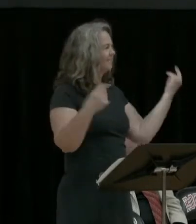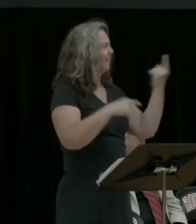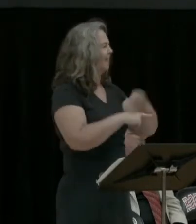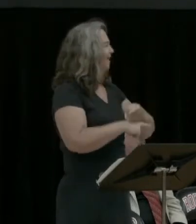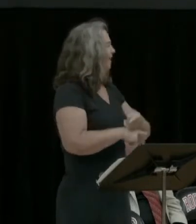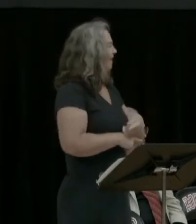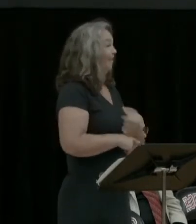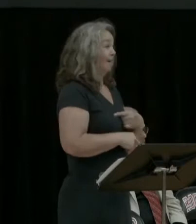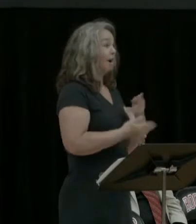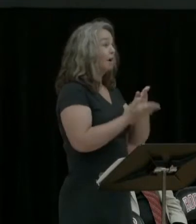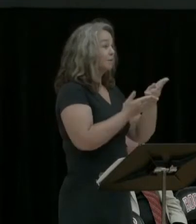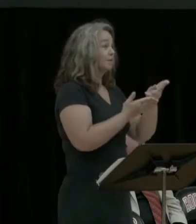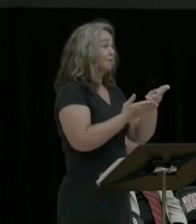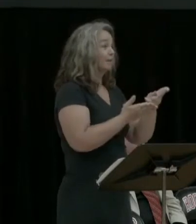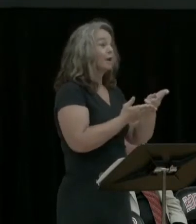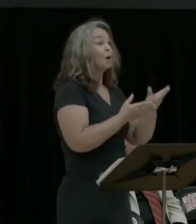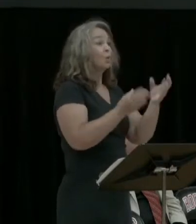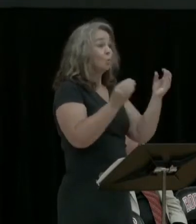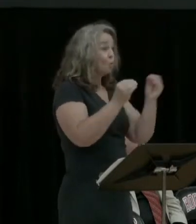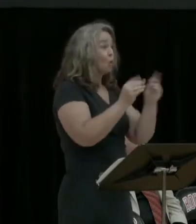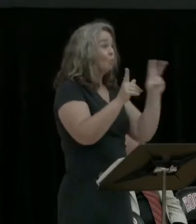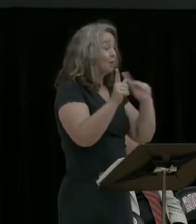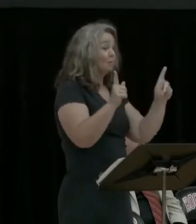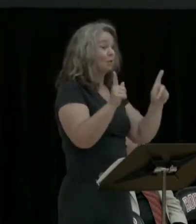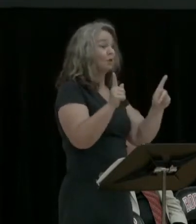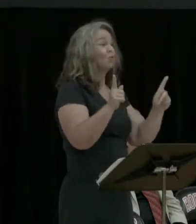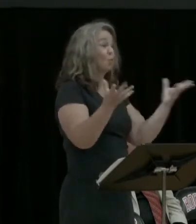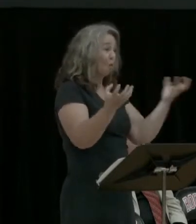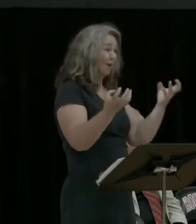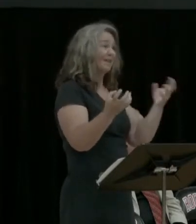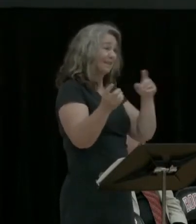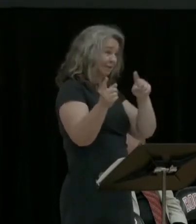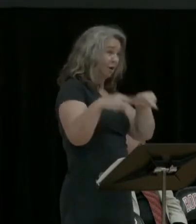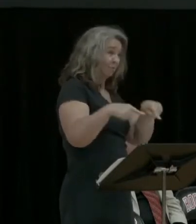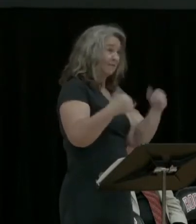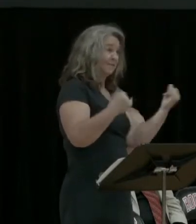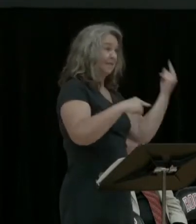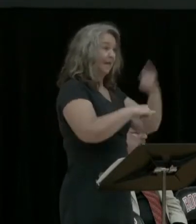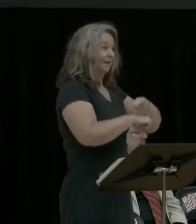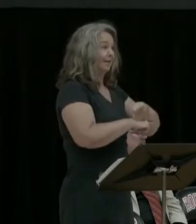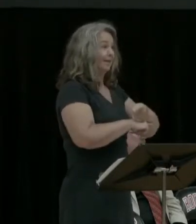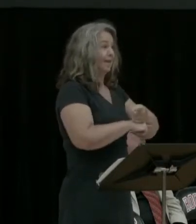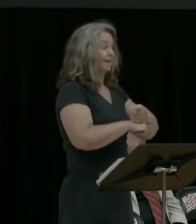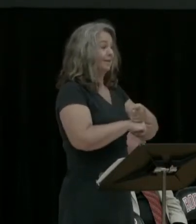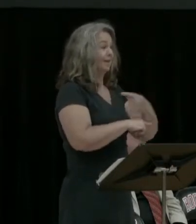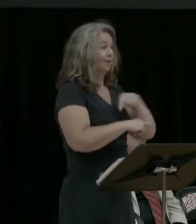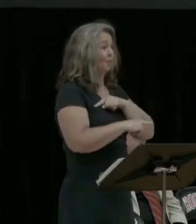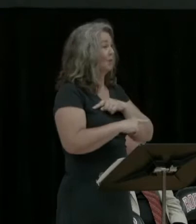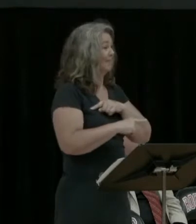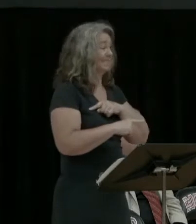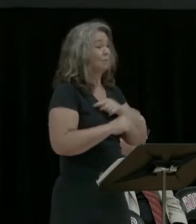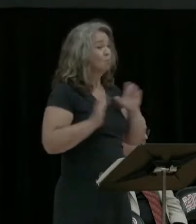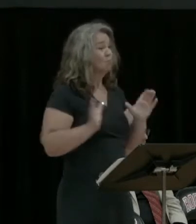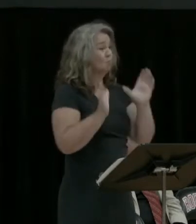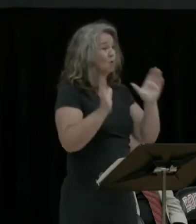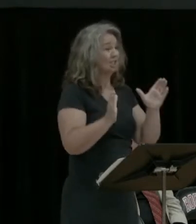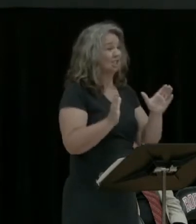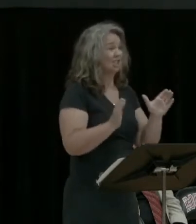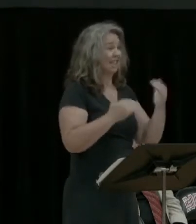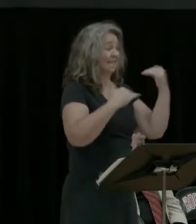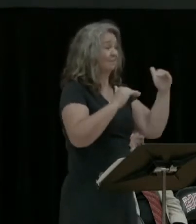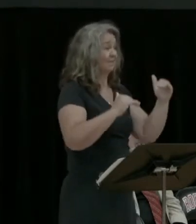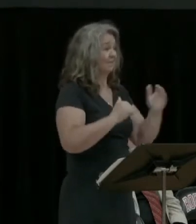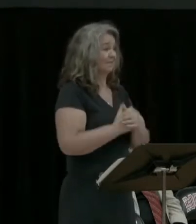honestly, there are a whole lot more people who really wanted to be here too. We really pushed the very limits of the state's guidance for high